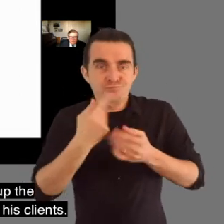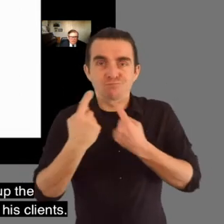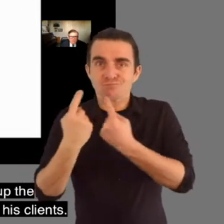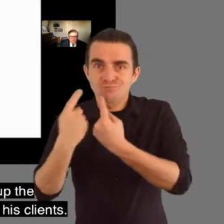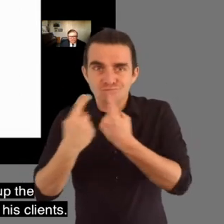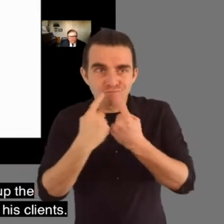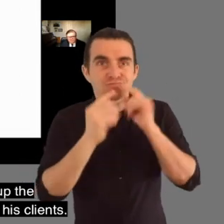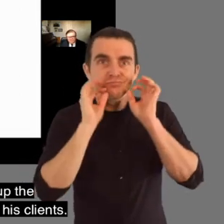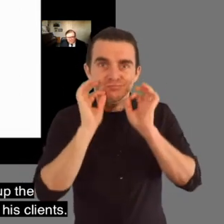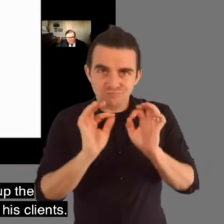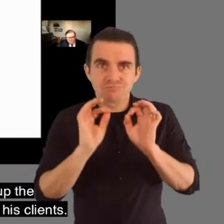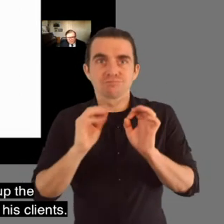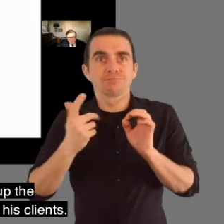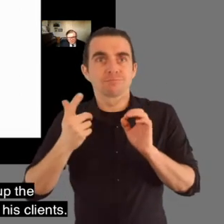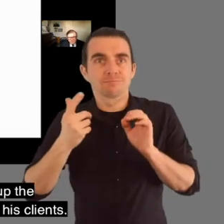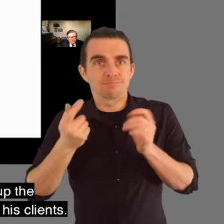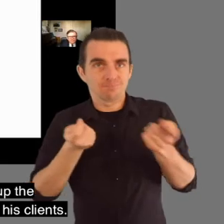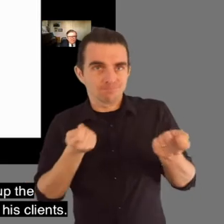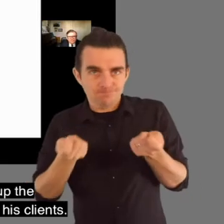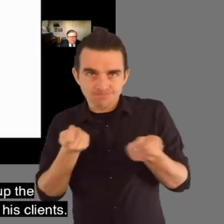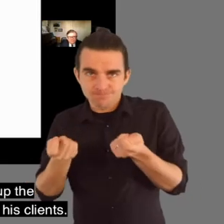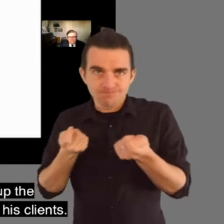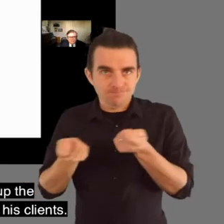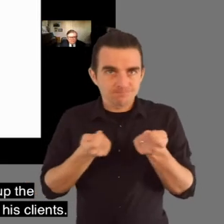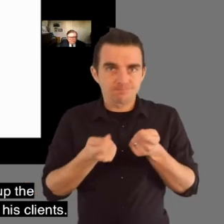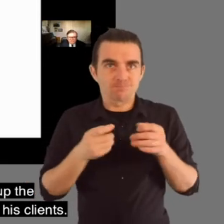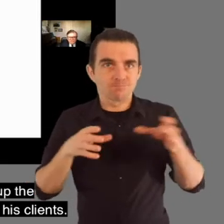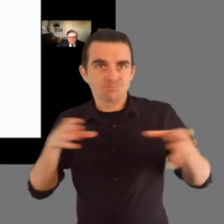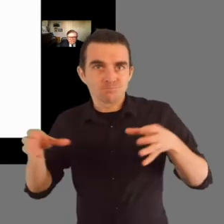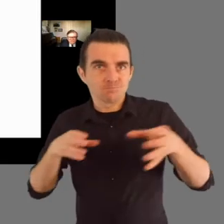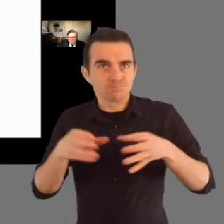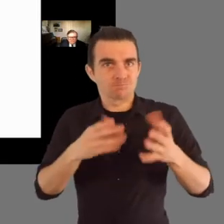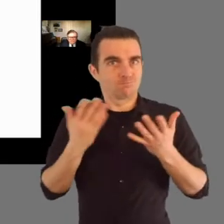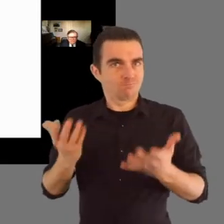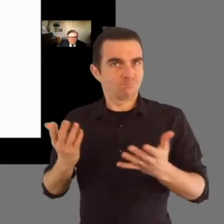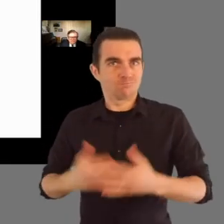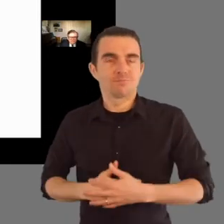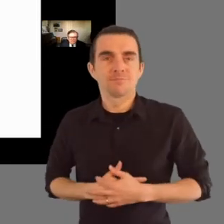business and to establish trust with his clients.